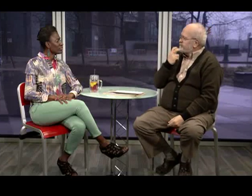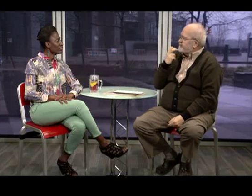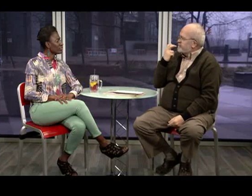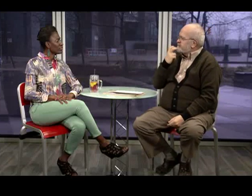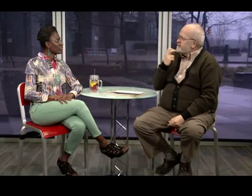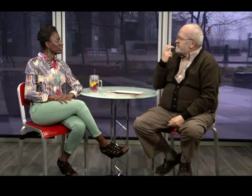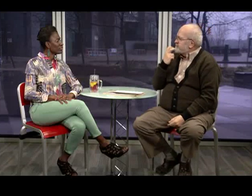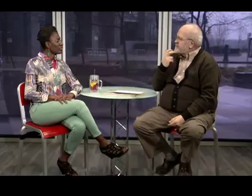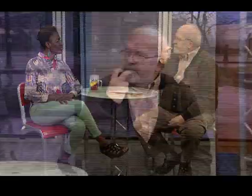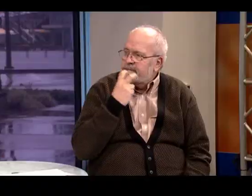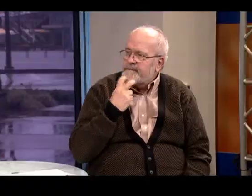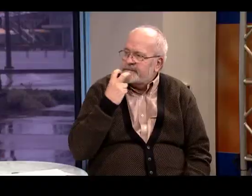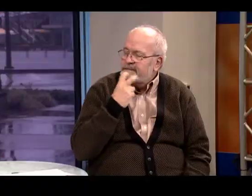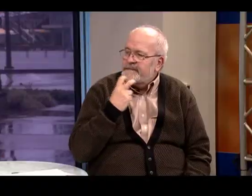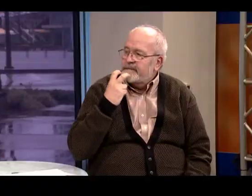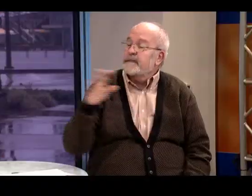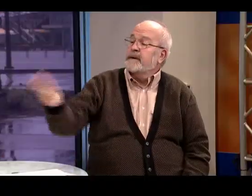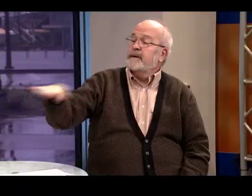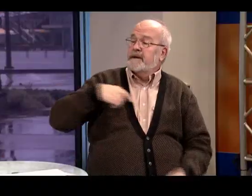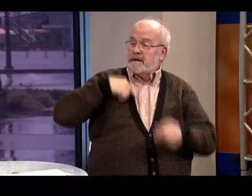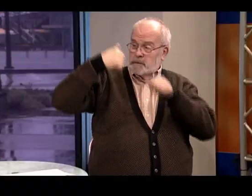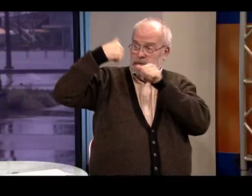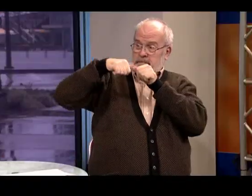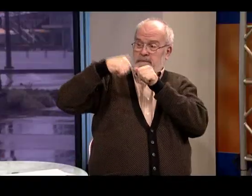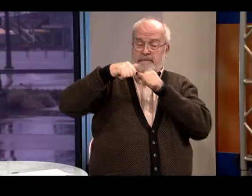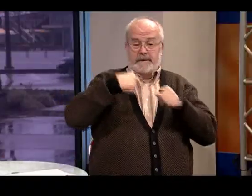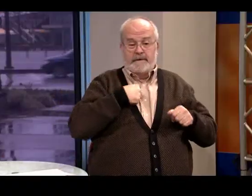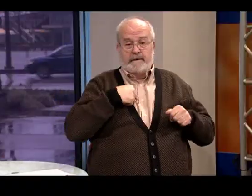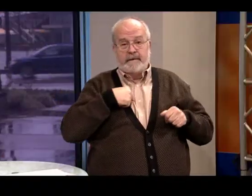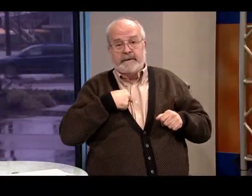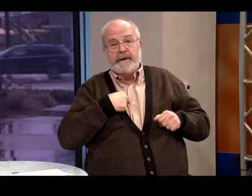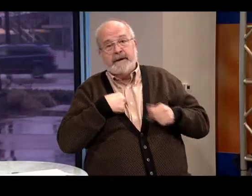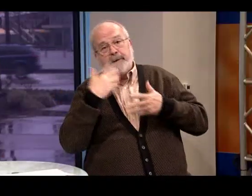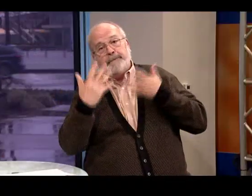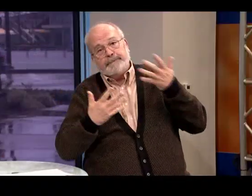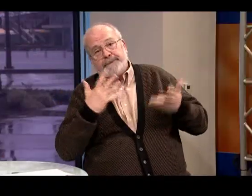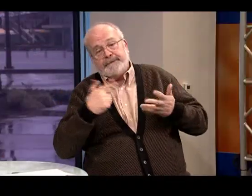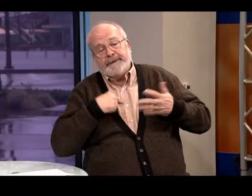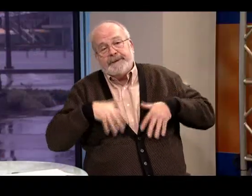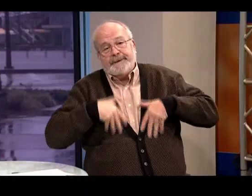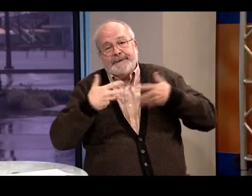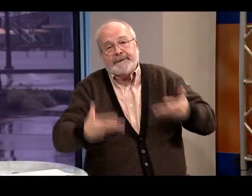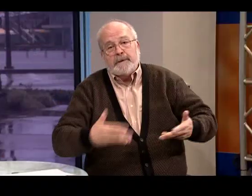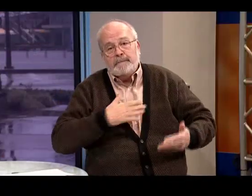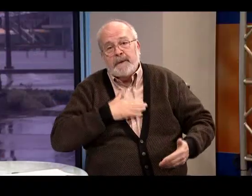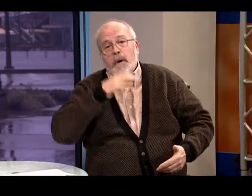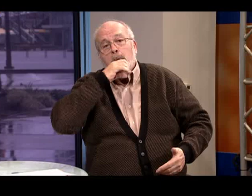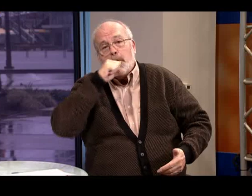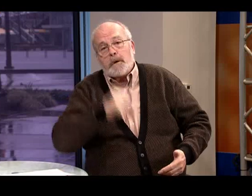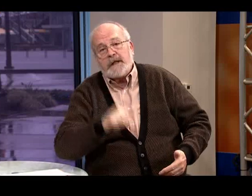There was then more of an emphasis put on lip reading and using the oral approach.